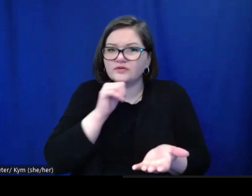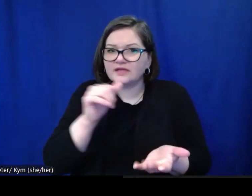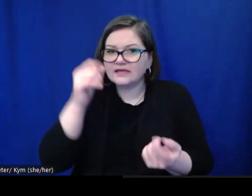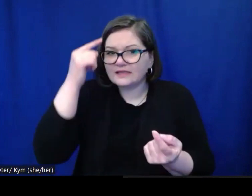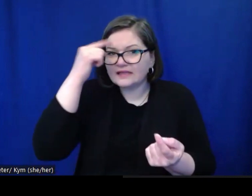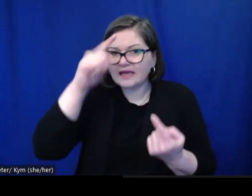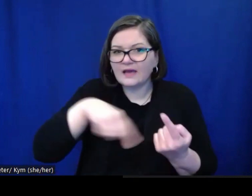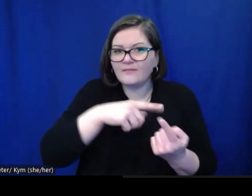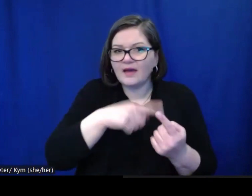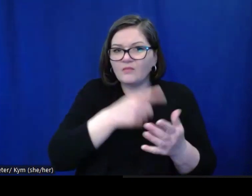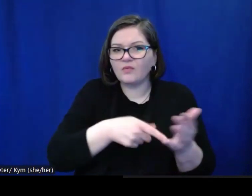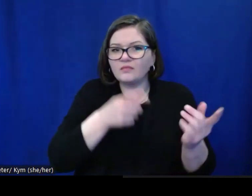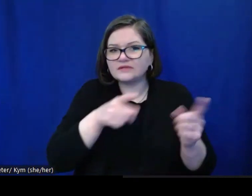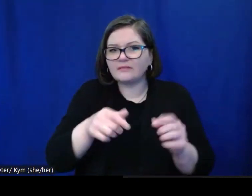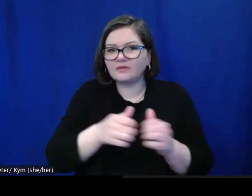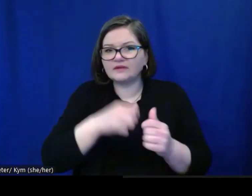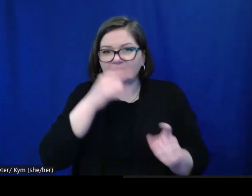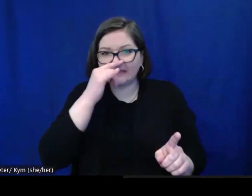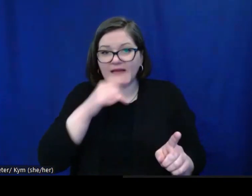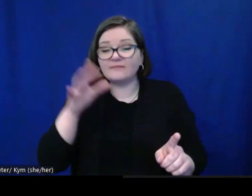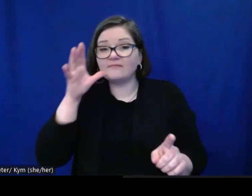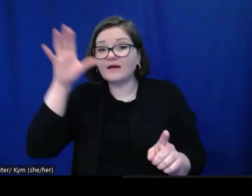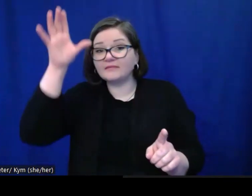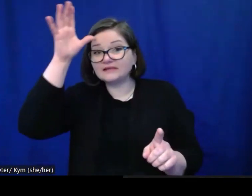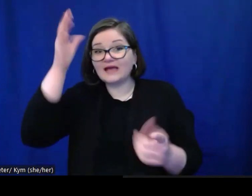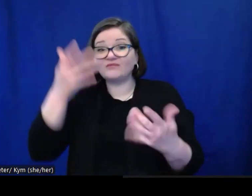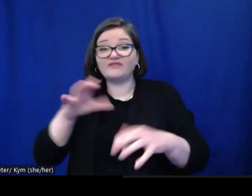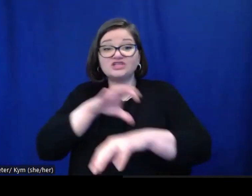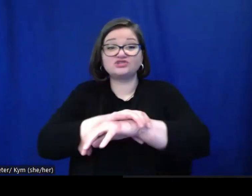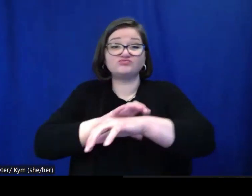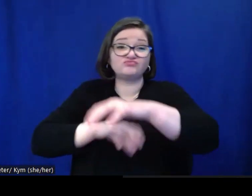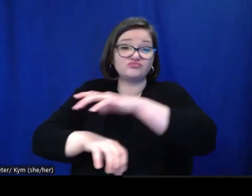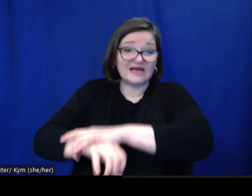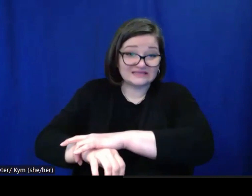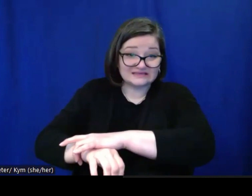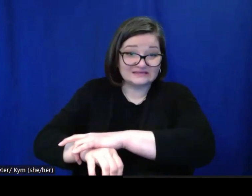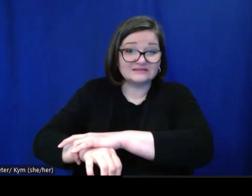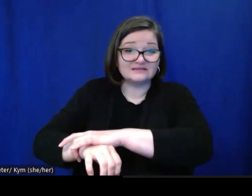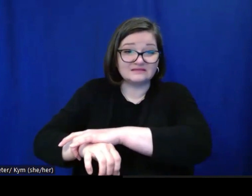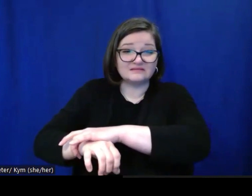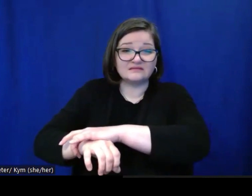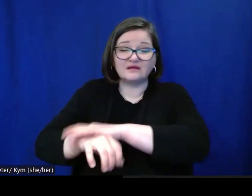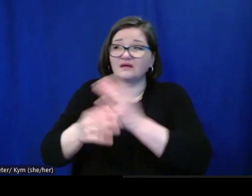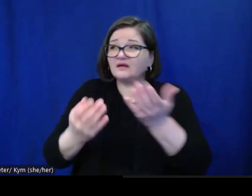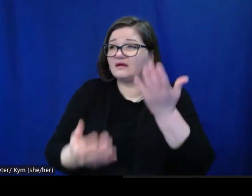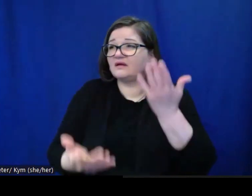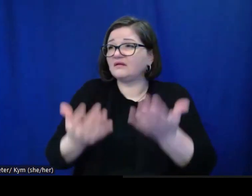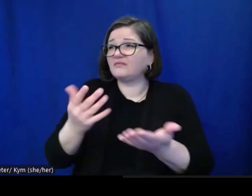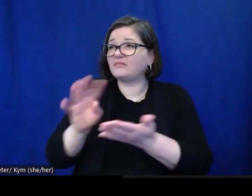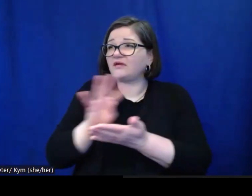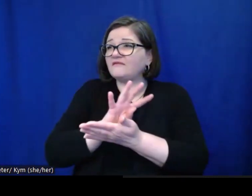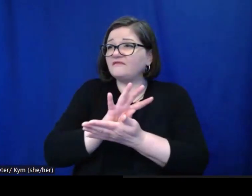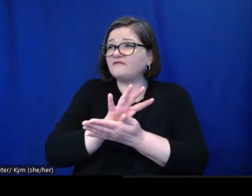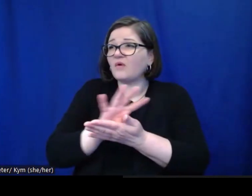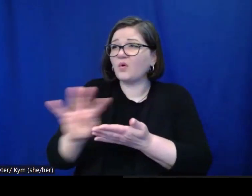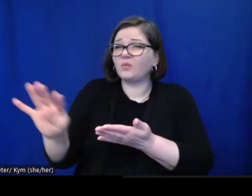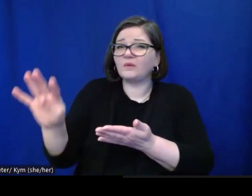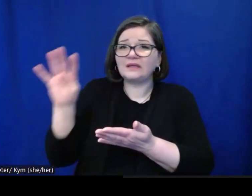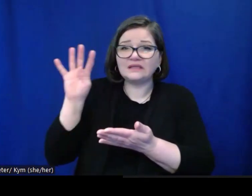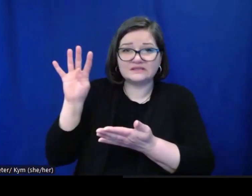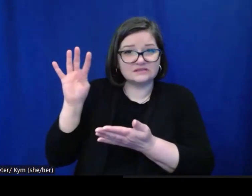this kiddo is that mom and dad had been arrested about maybe 4 weeks